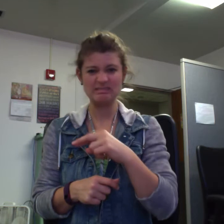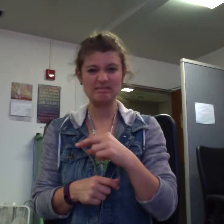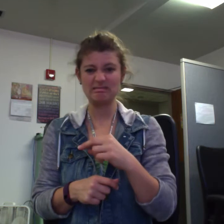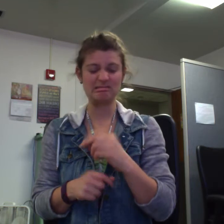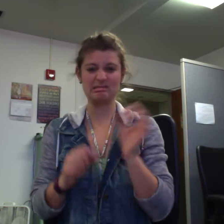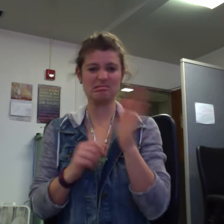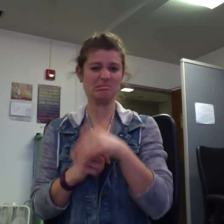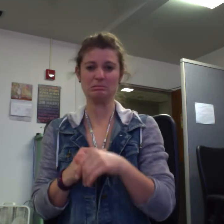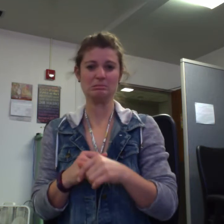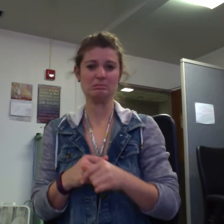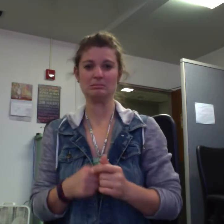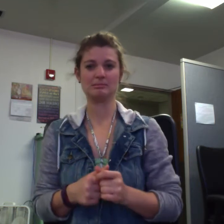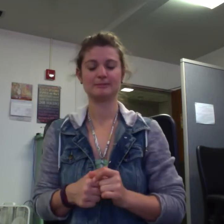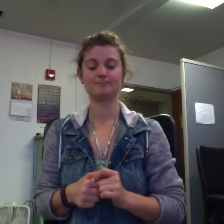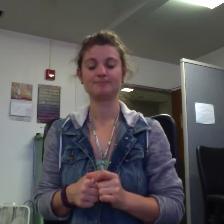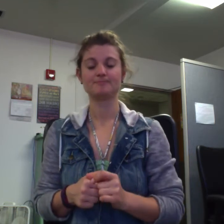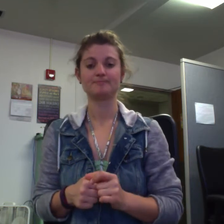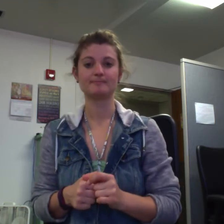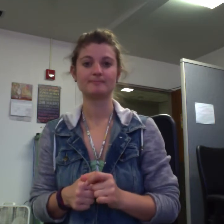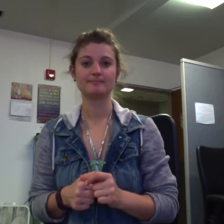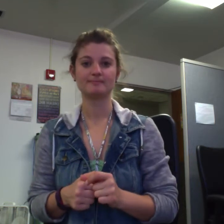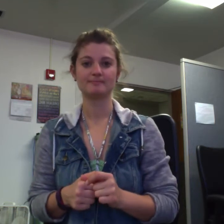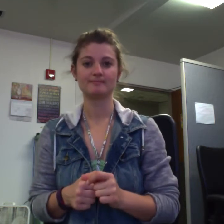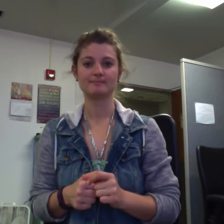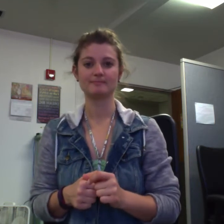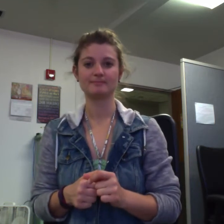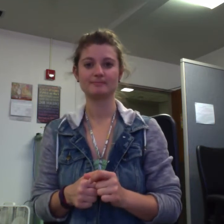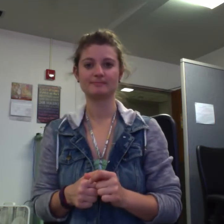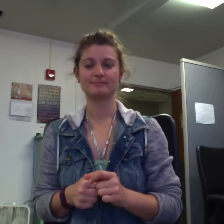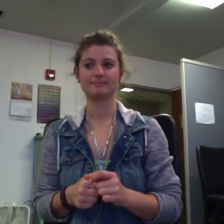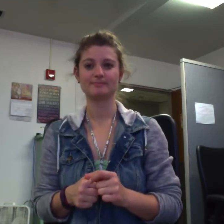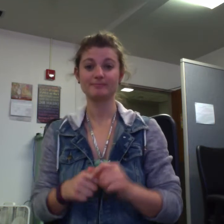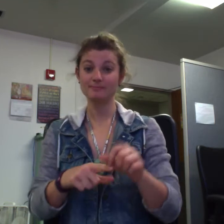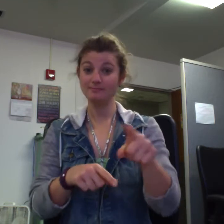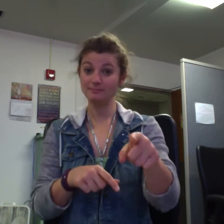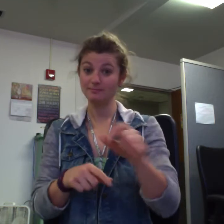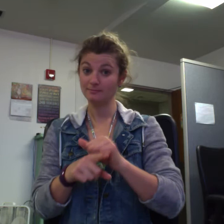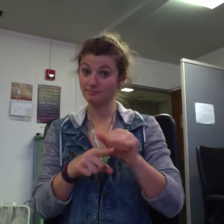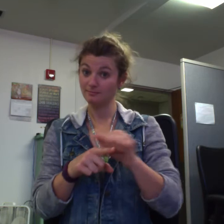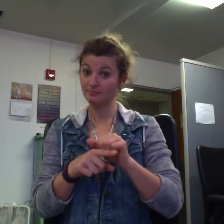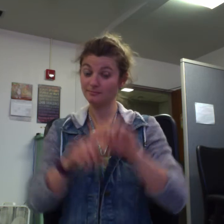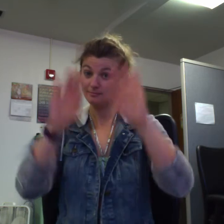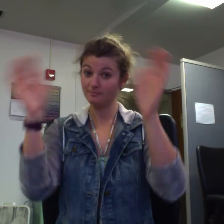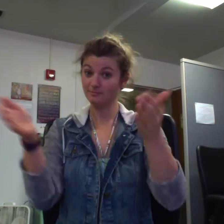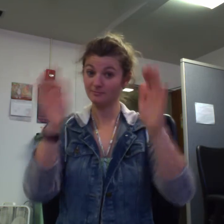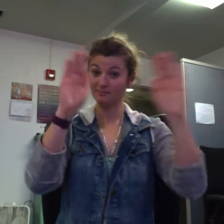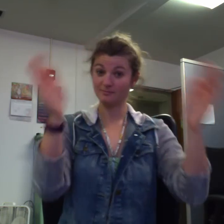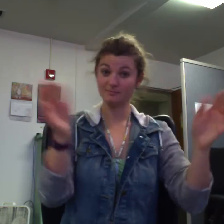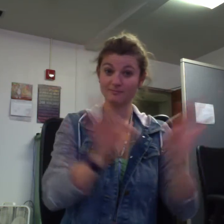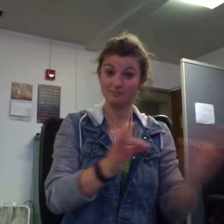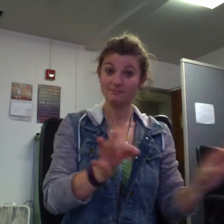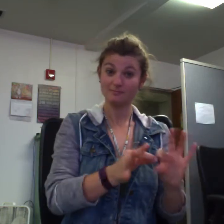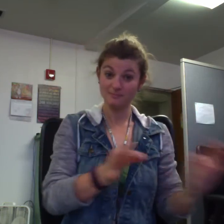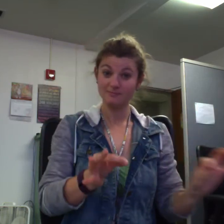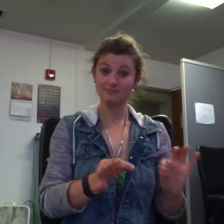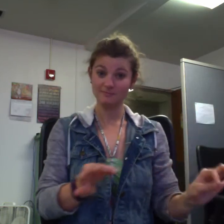So in the first unit of sentence composing, you practice chunking sentences correctly, which is what we just showed. I also want to show